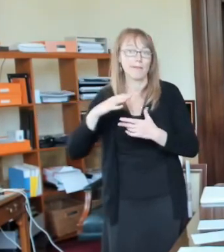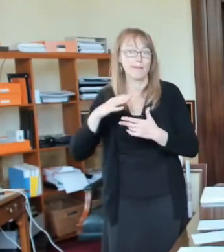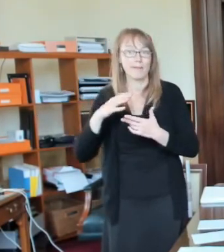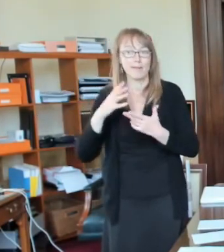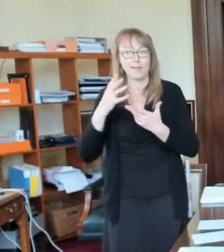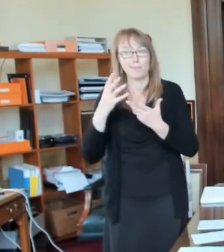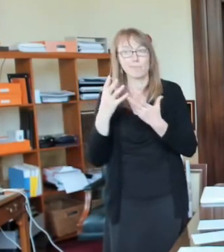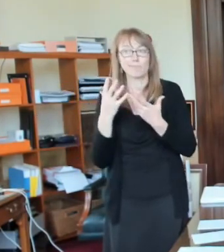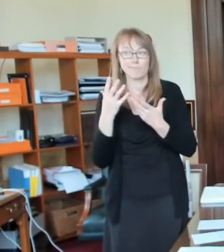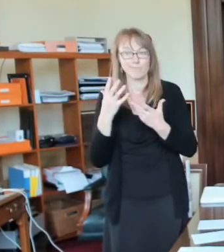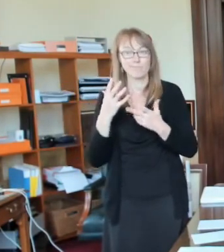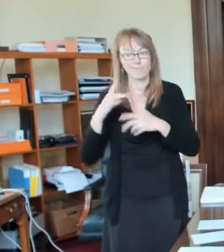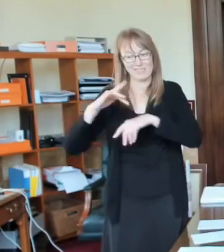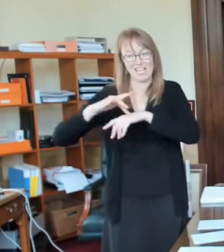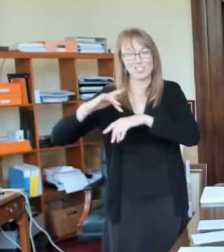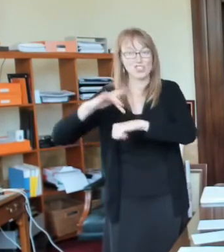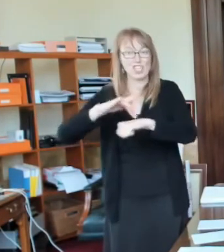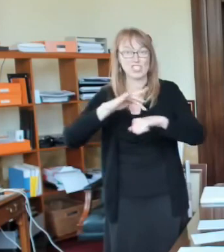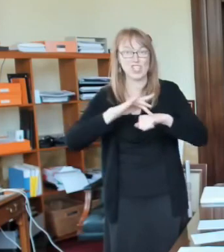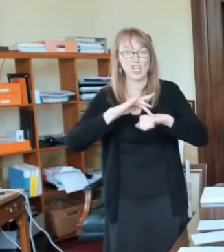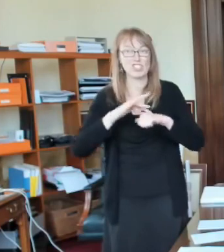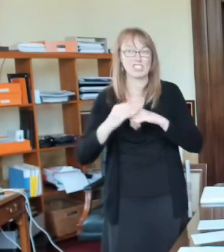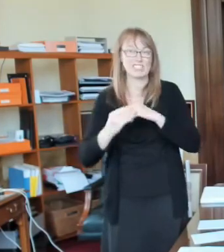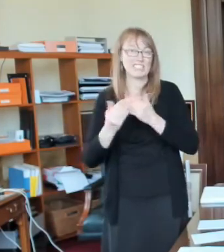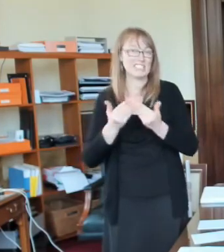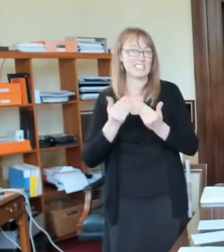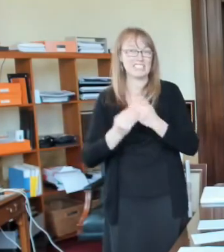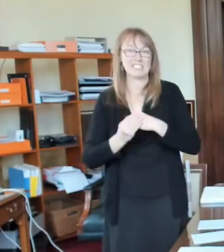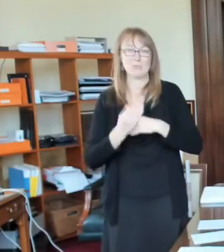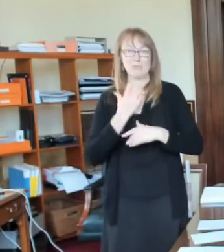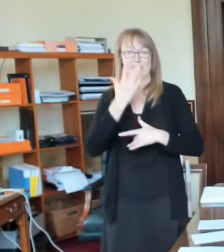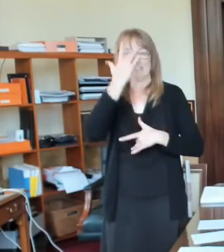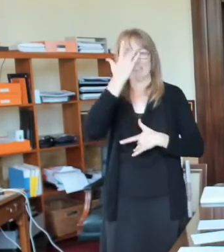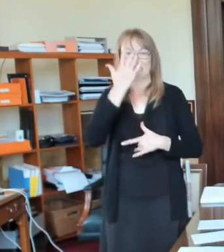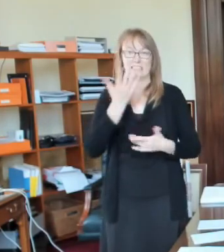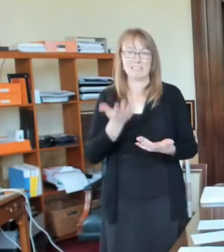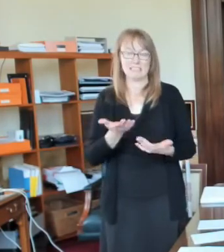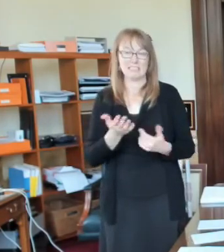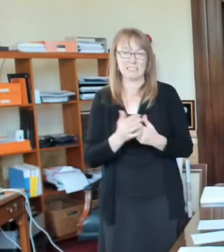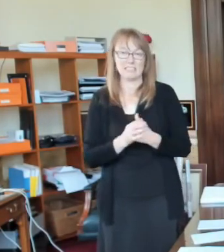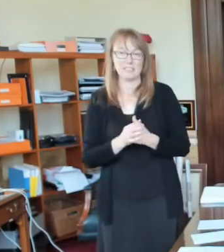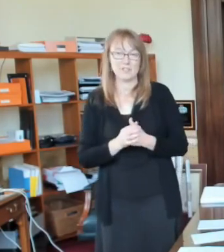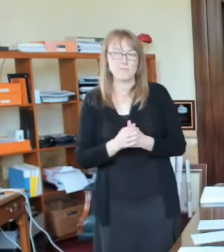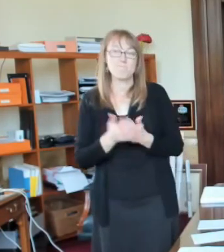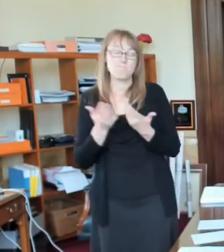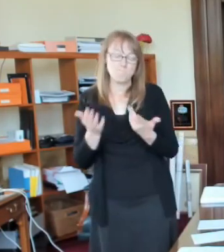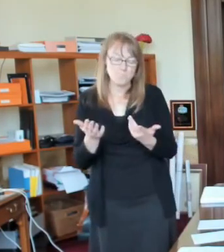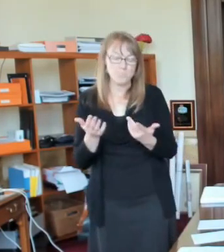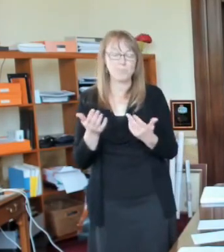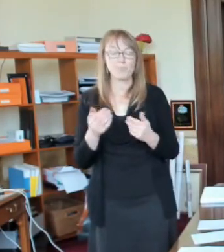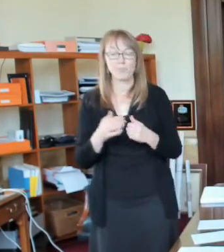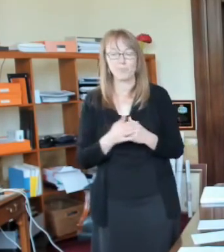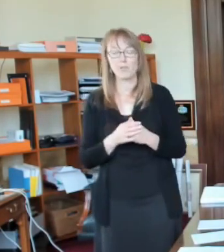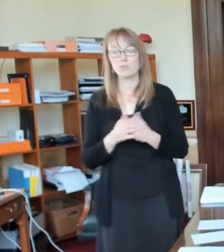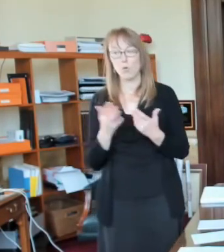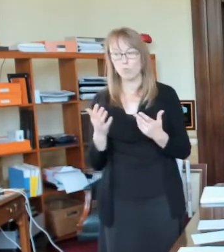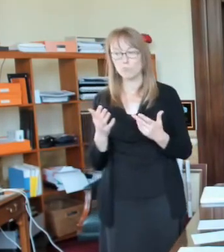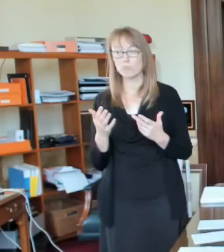that, because I know there's a lot of playground equipment out there, and I know some people are using it. It is not something that we think